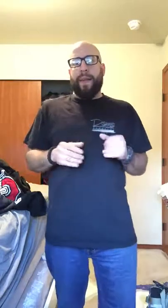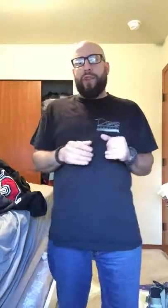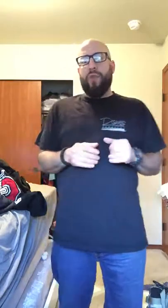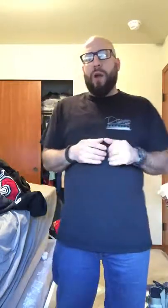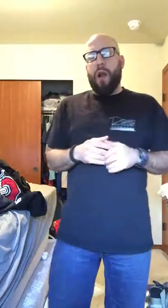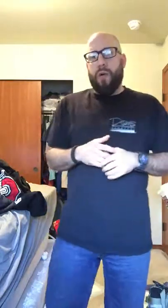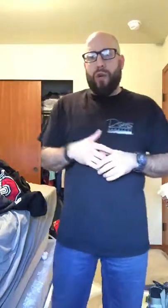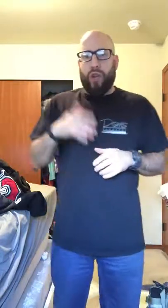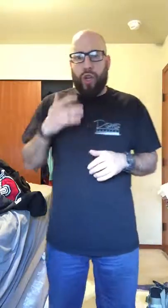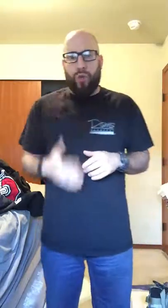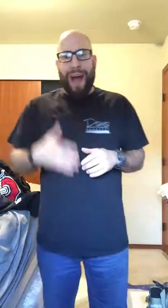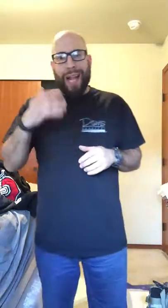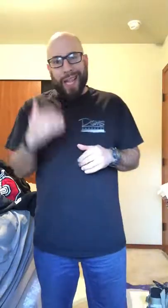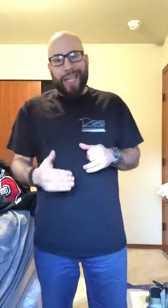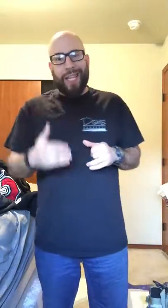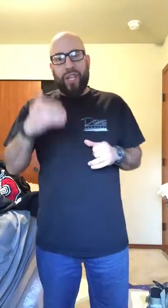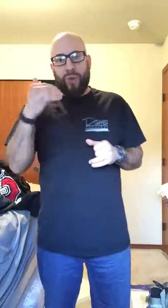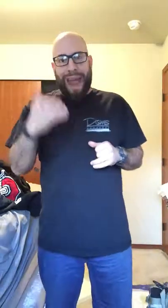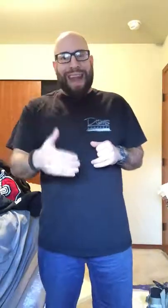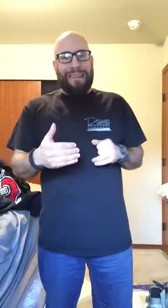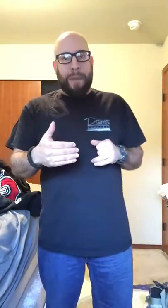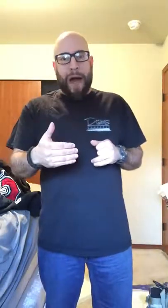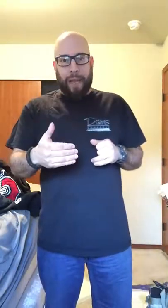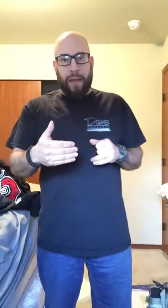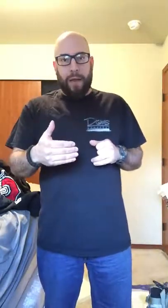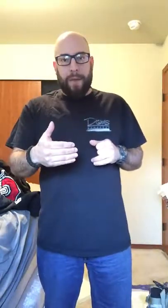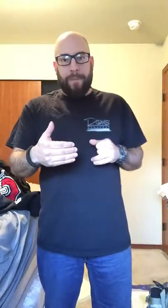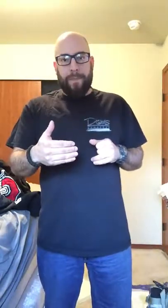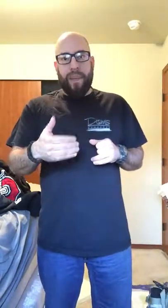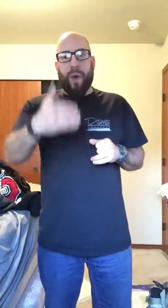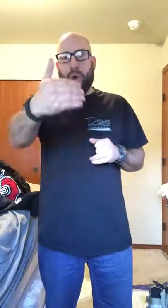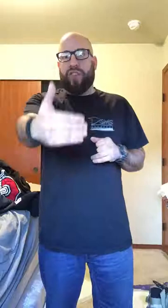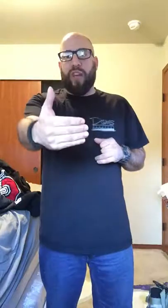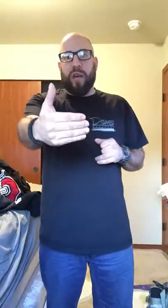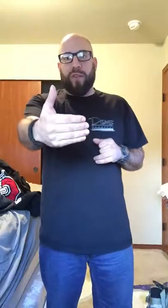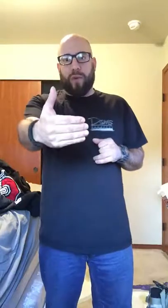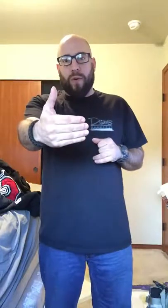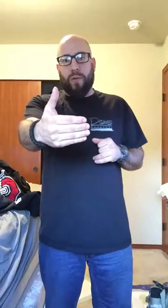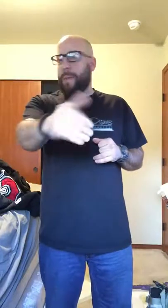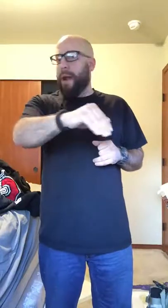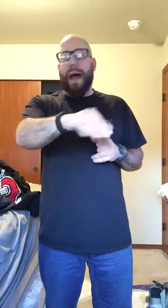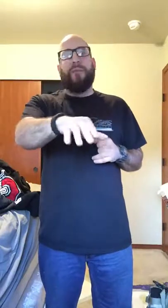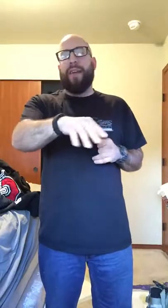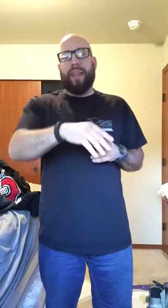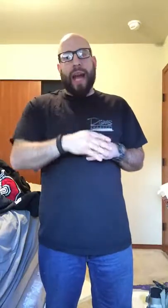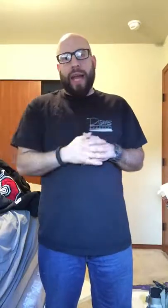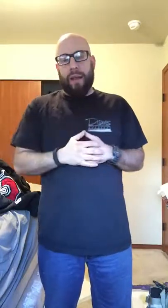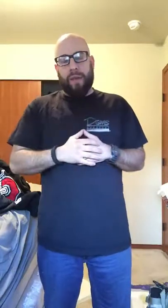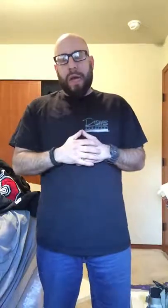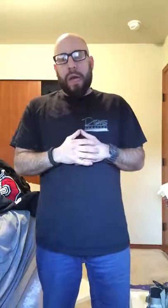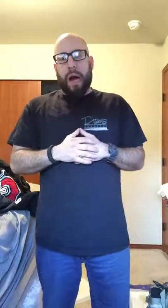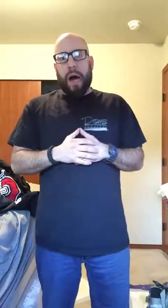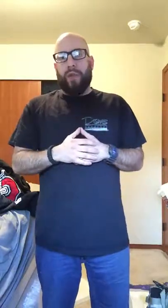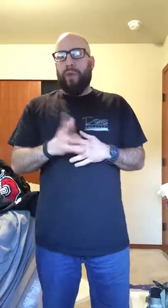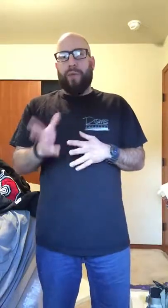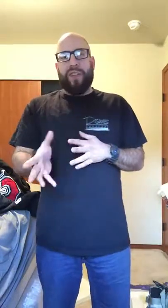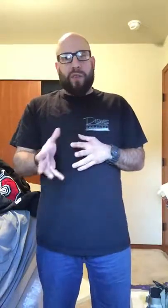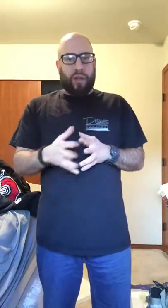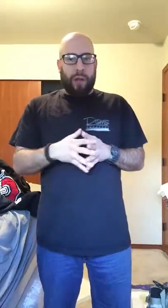new gun owner, do not listen to anybody that works in a gun store, no matter how nice the guy is. Do your research